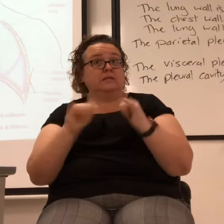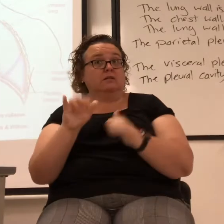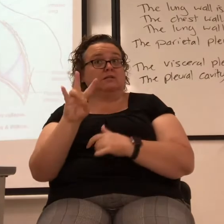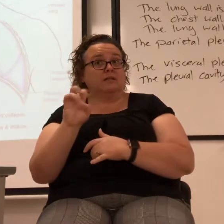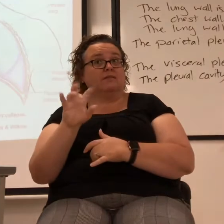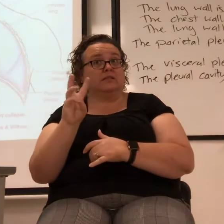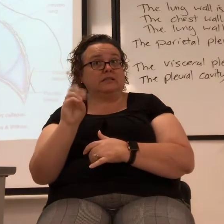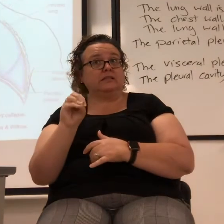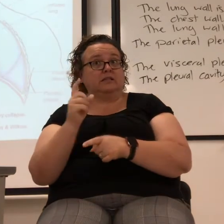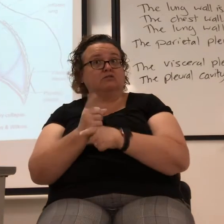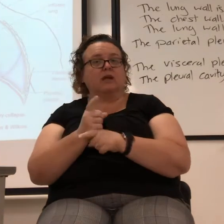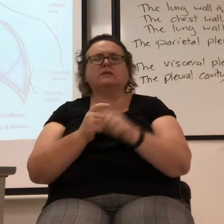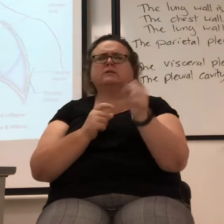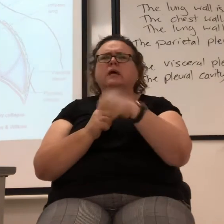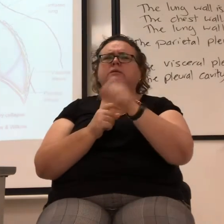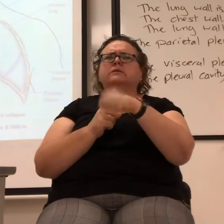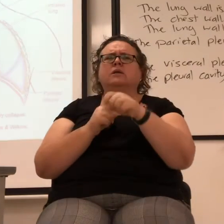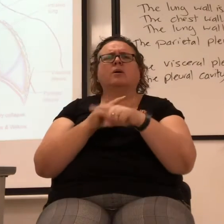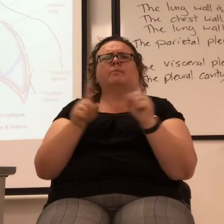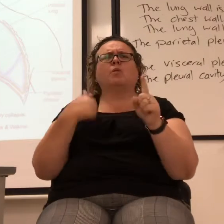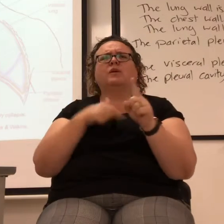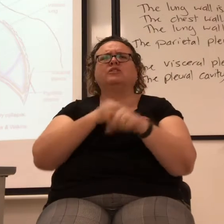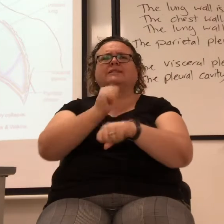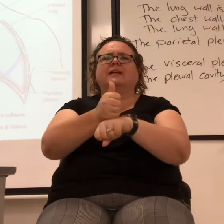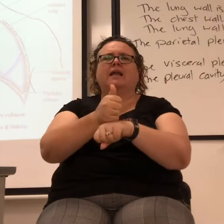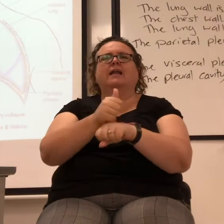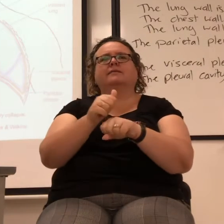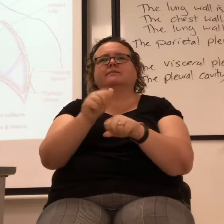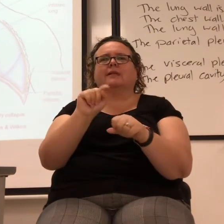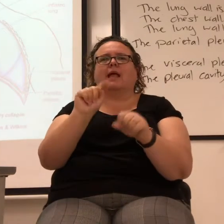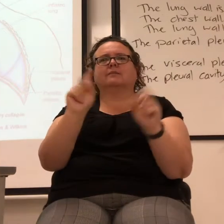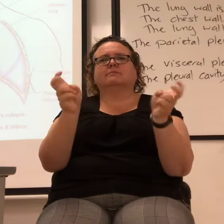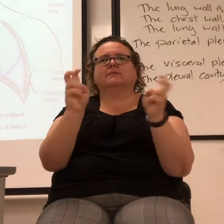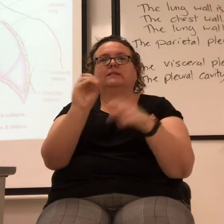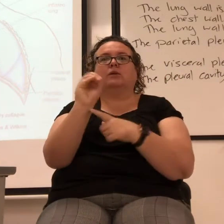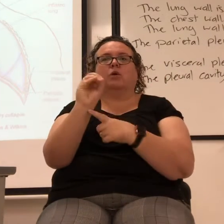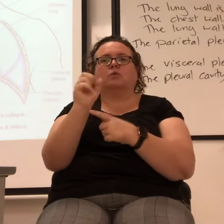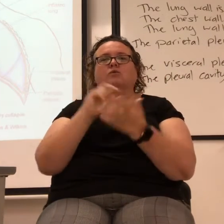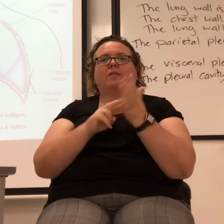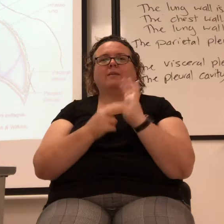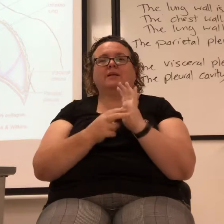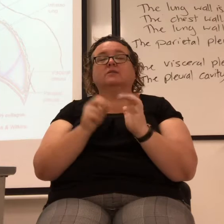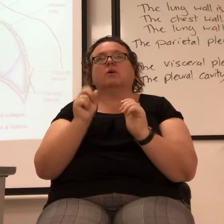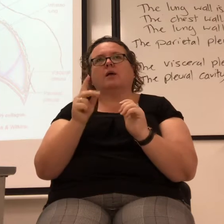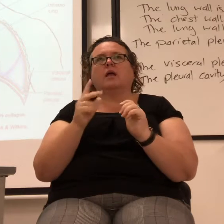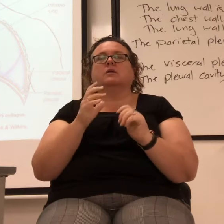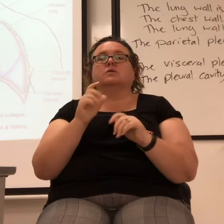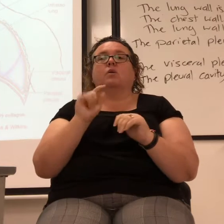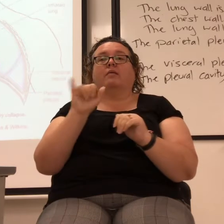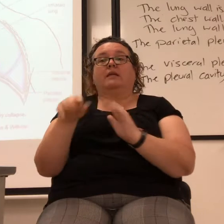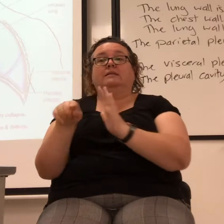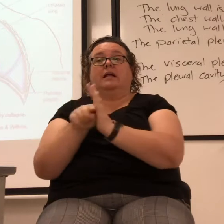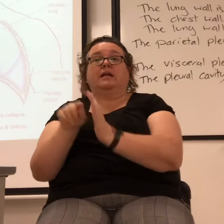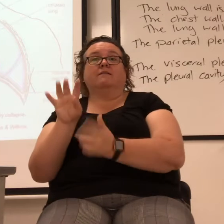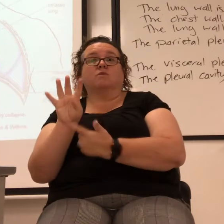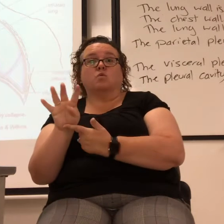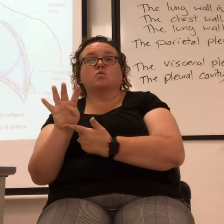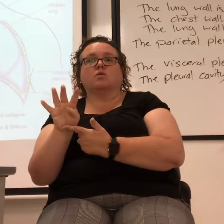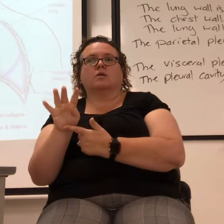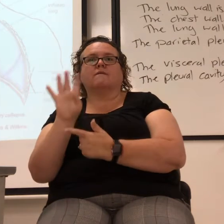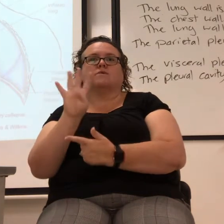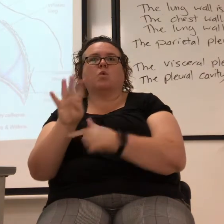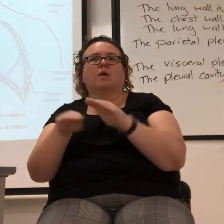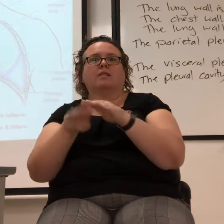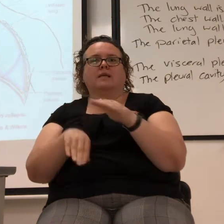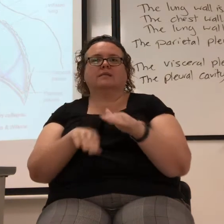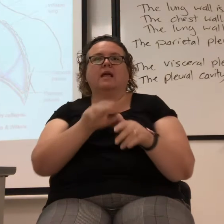760 though. Yeah. Okay. We'll just set it at zero. Oh. So that way, if we say, okay, this is negative 4, 4 less